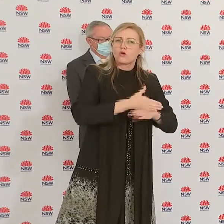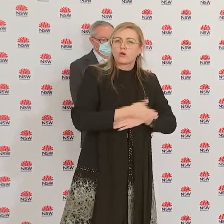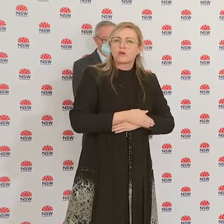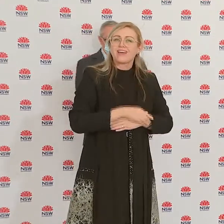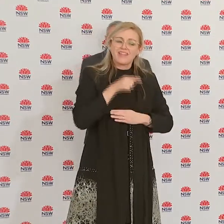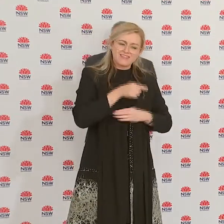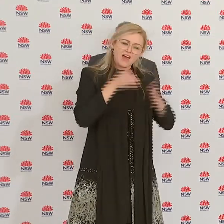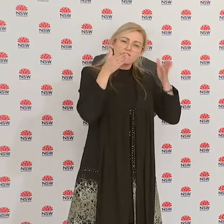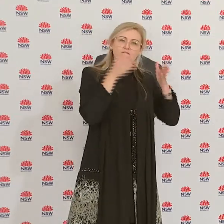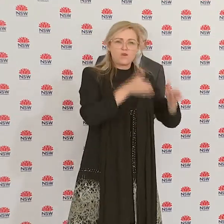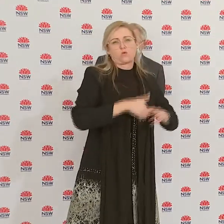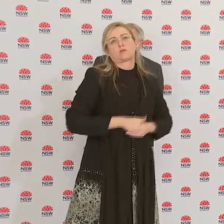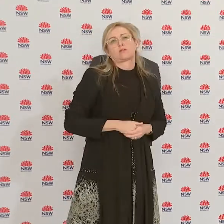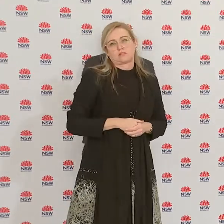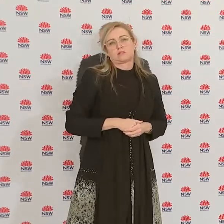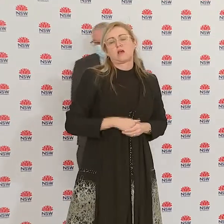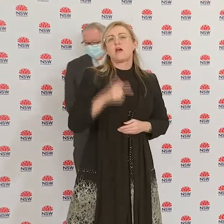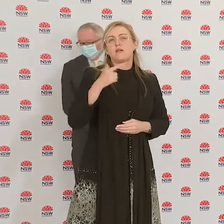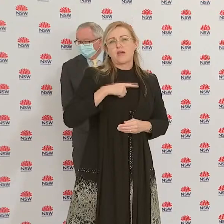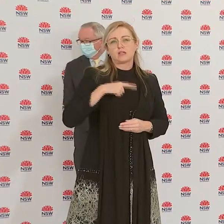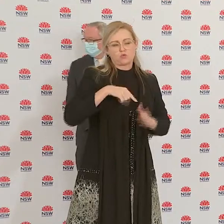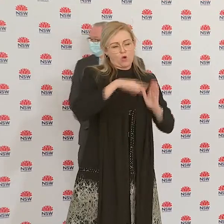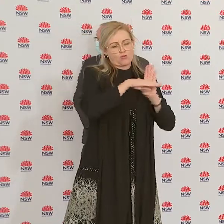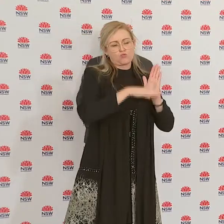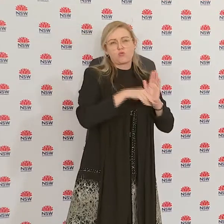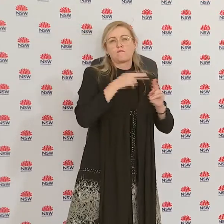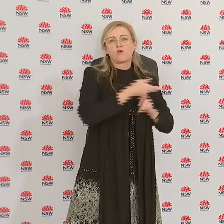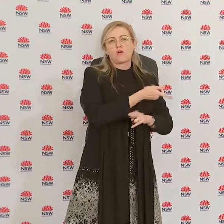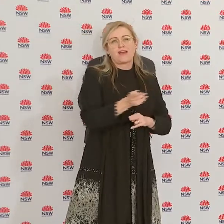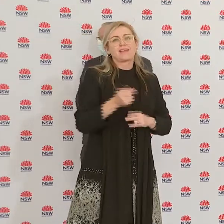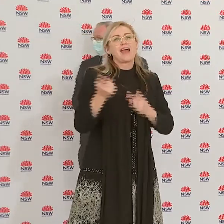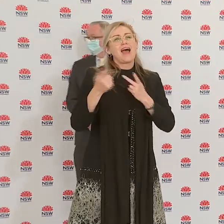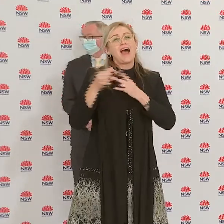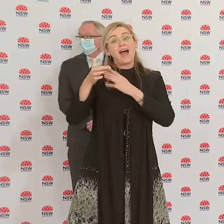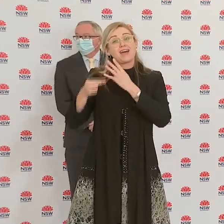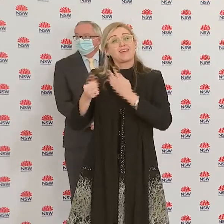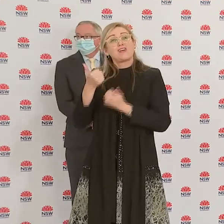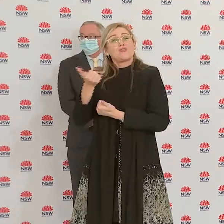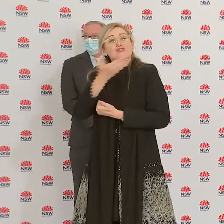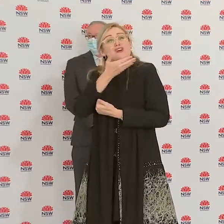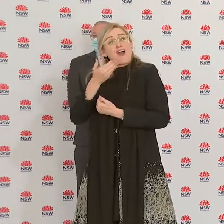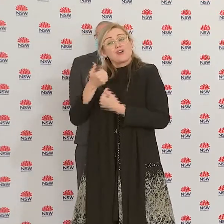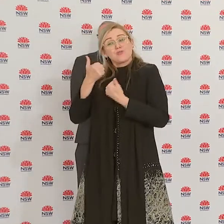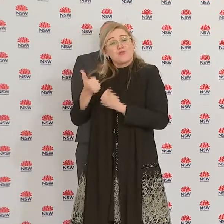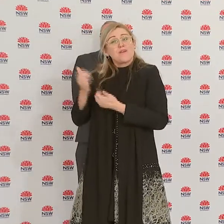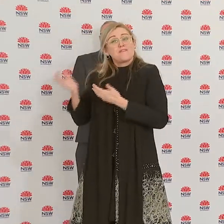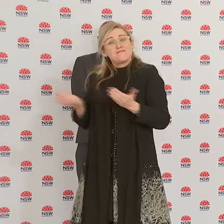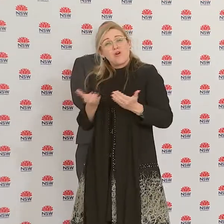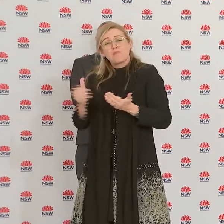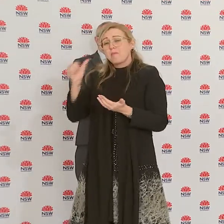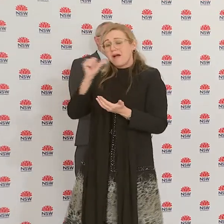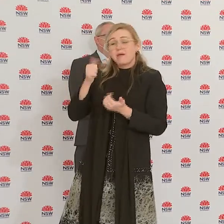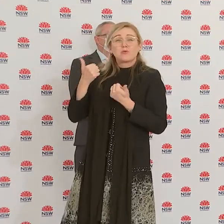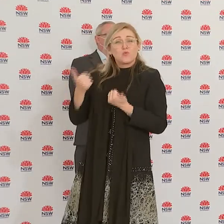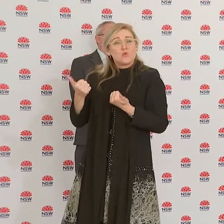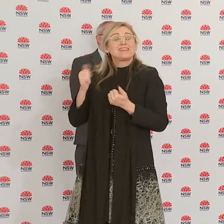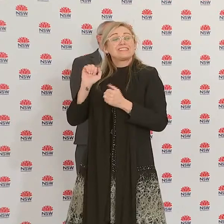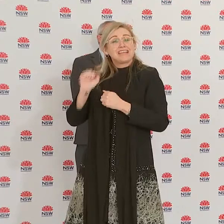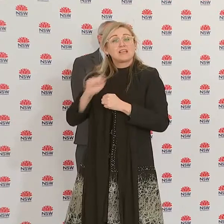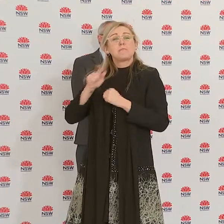to keep the health restrictions, that is our priority. All those other things are great and will come in good time. But we have to